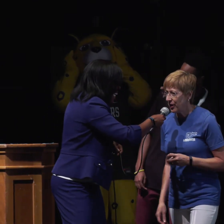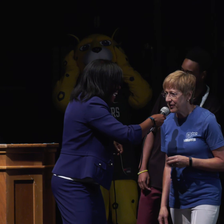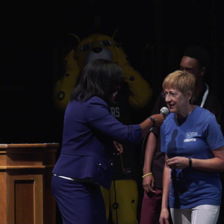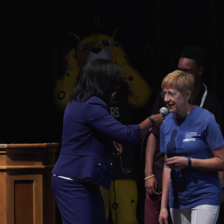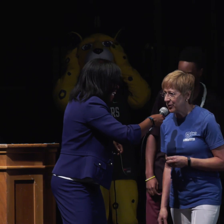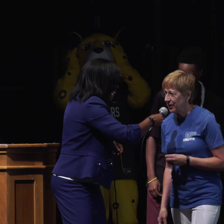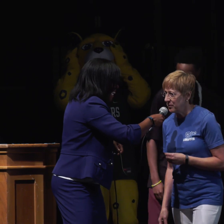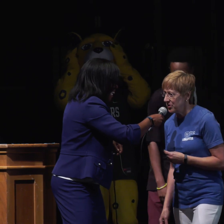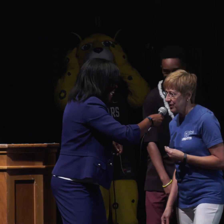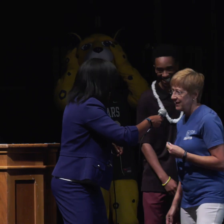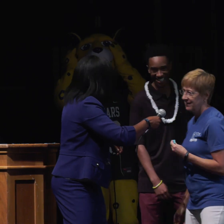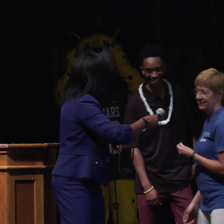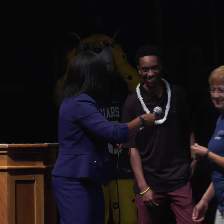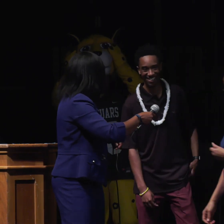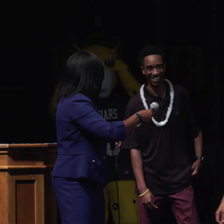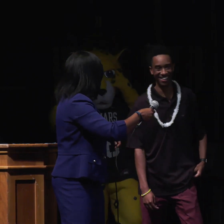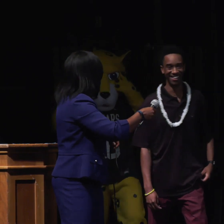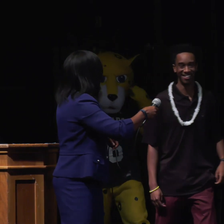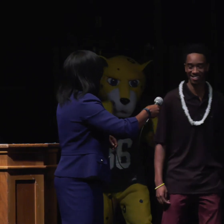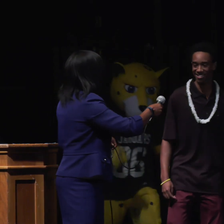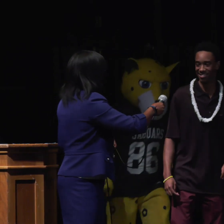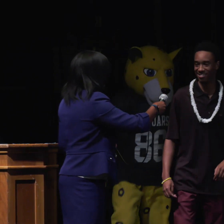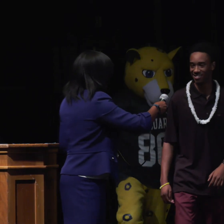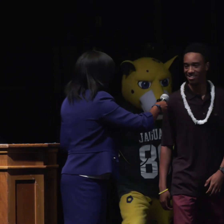Mary Jo Krufka, Lincoln Elementary.